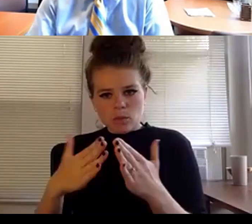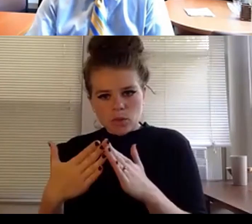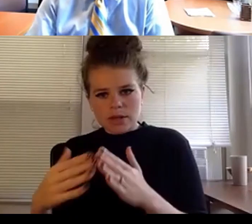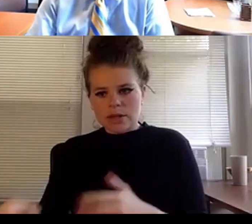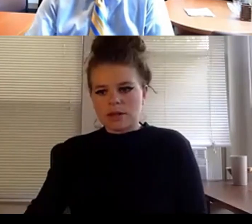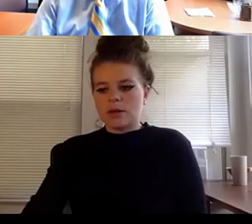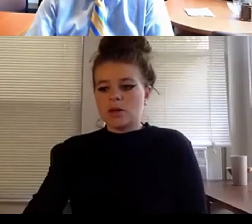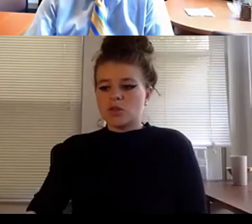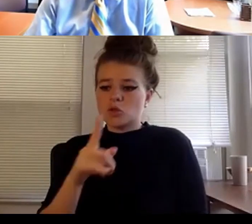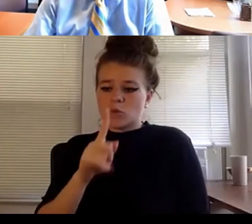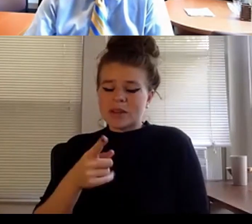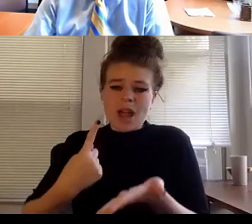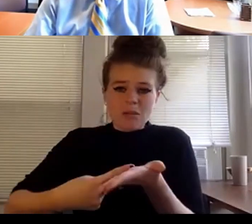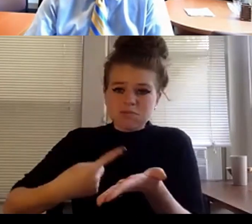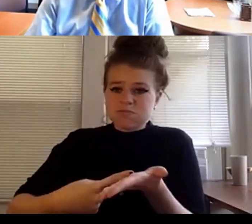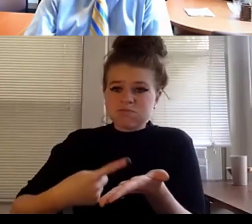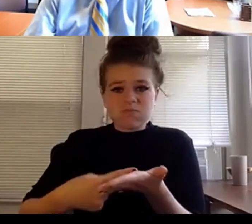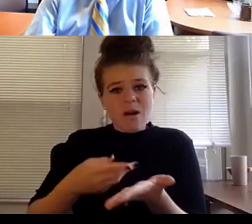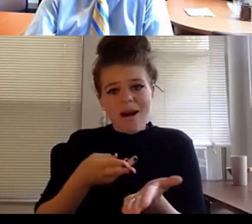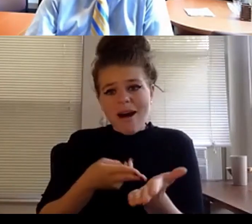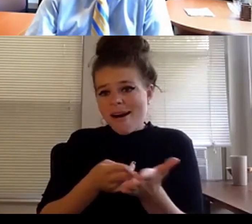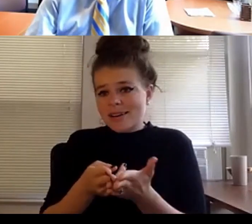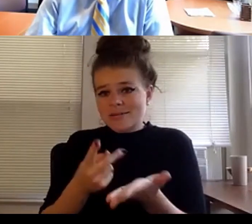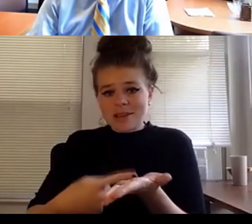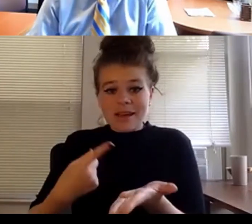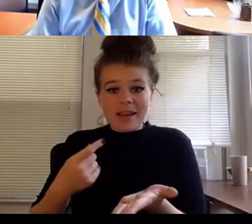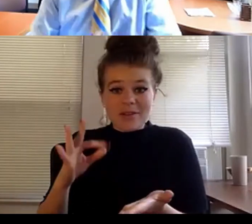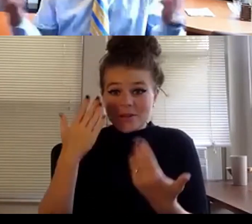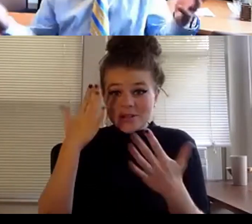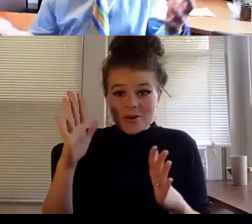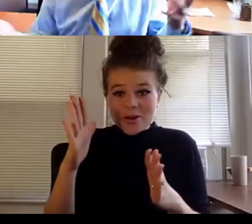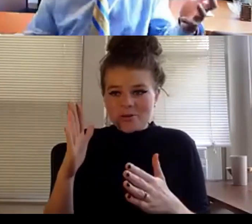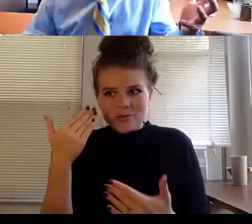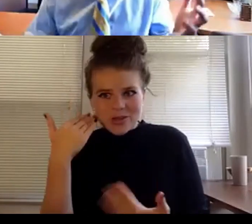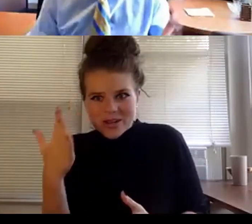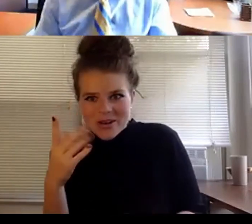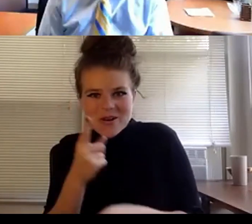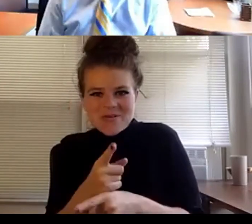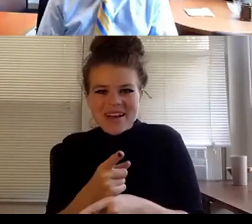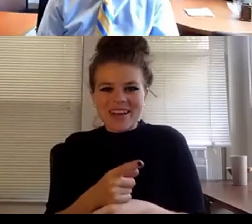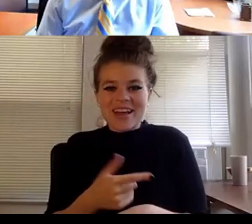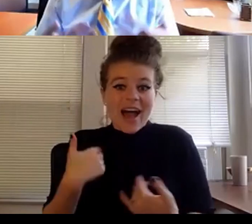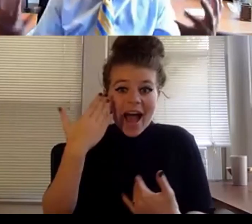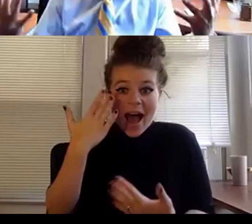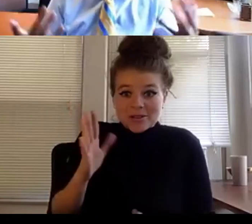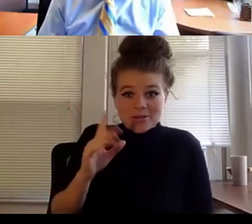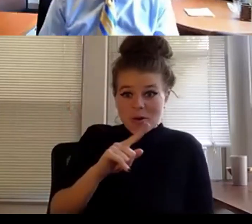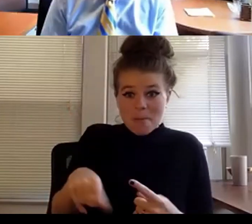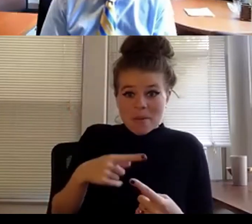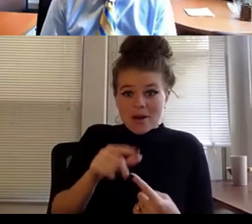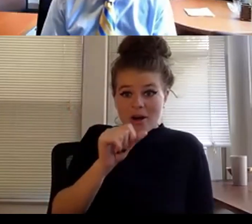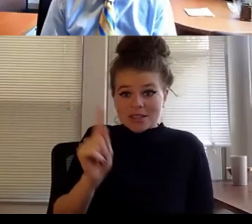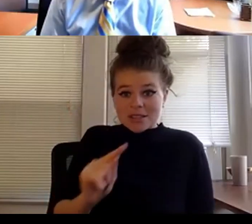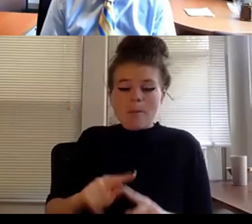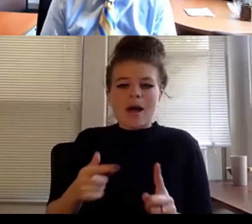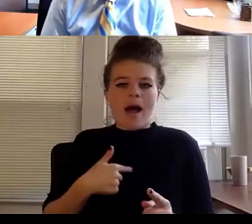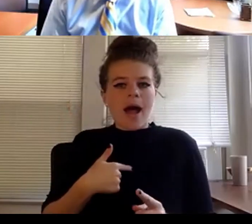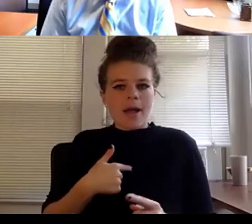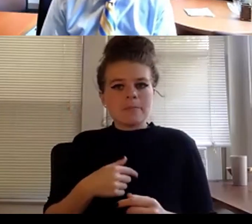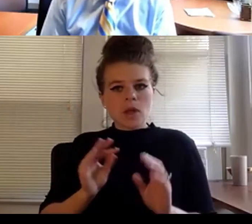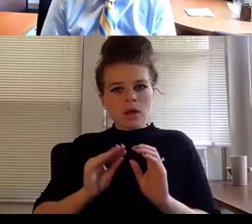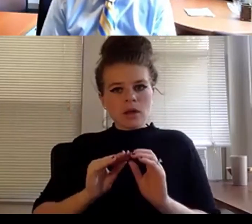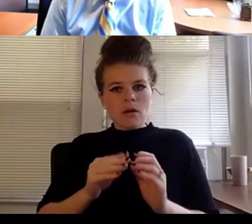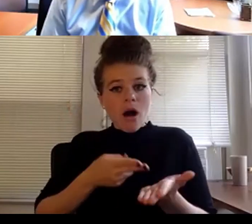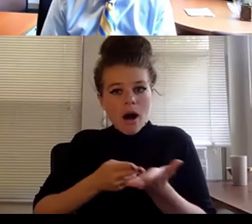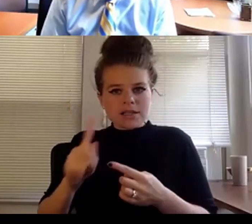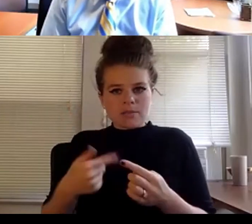have a discussion, honest discussion. If we don't know, we don't know. Like I said, I don't know about Alzheimer's drug, but I'm transparent about what I do know, and I'm happy